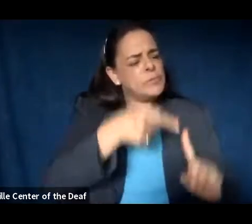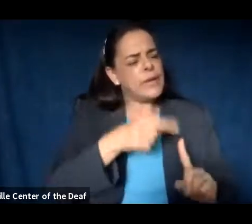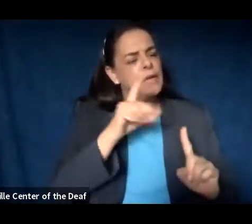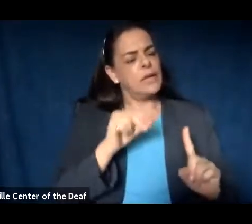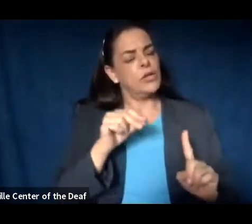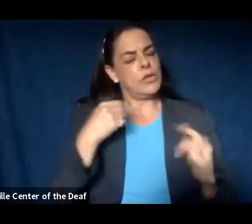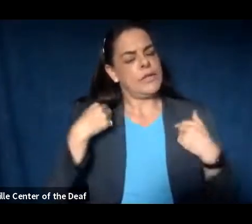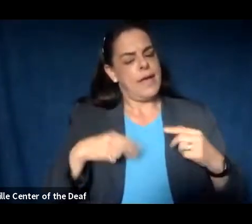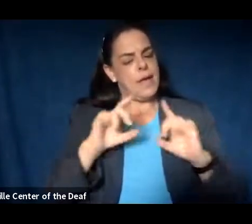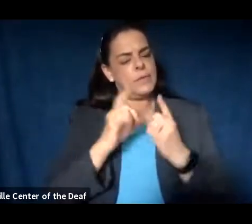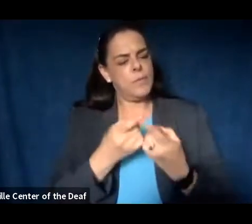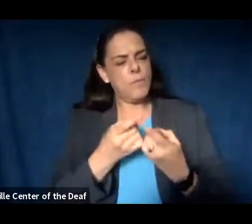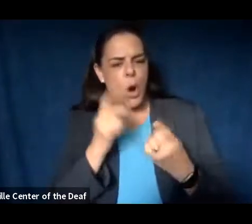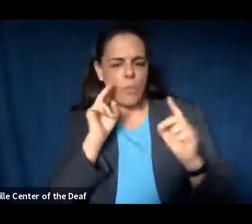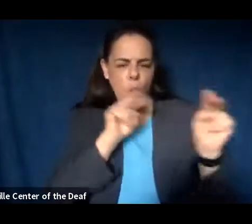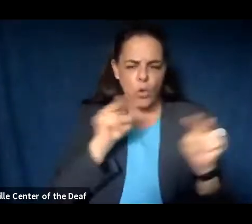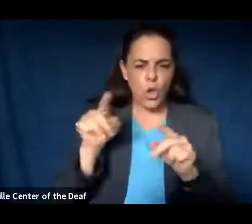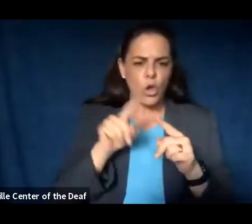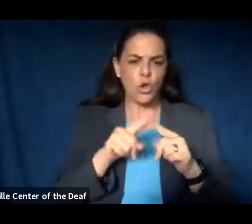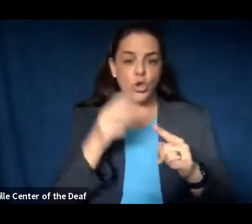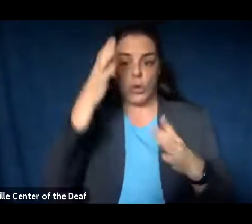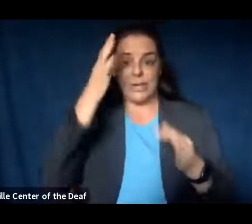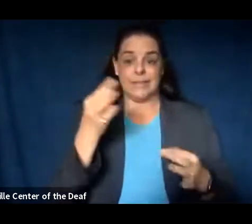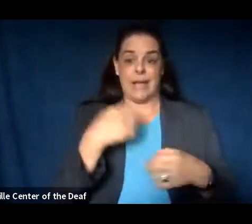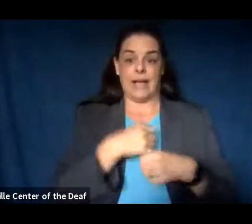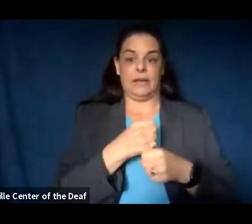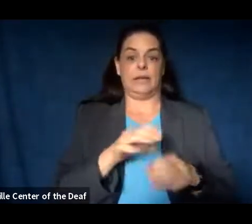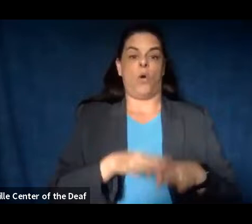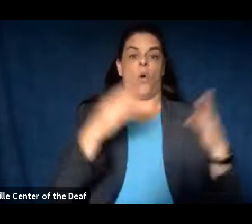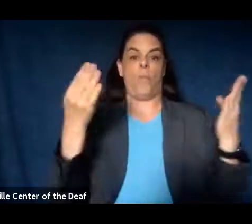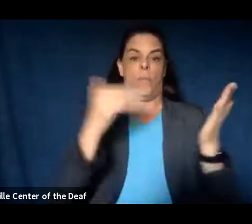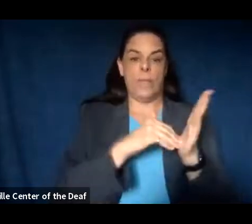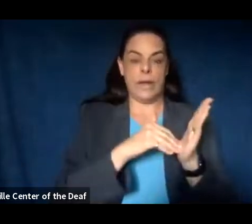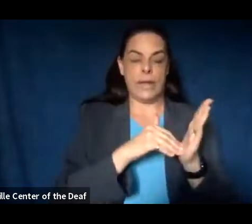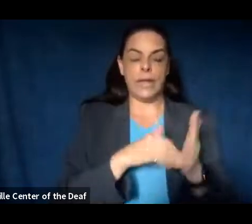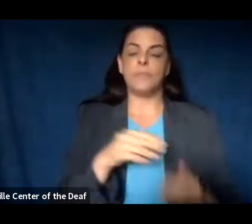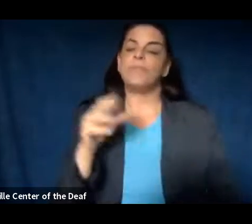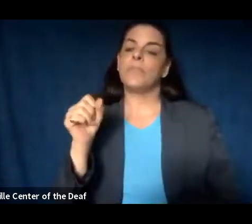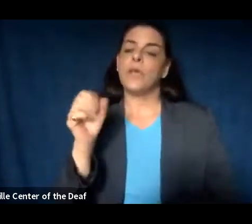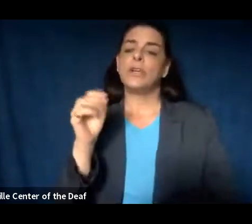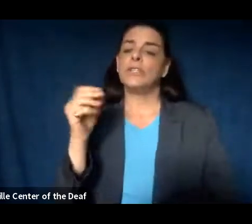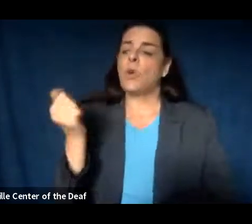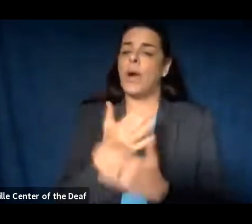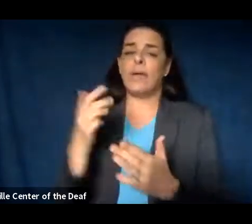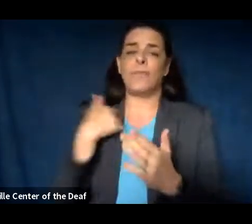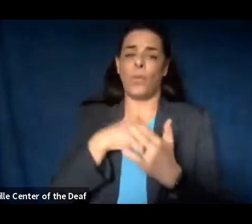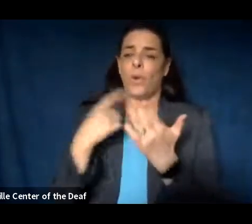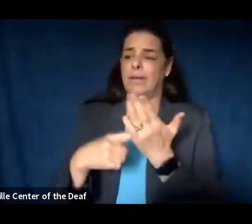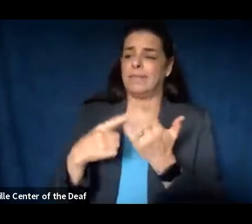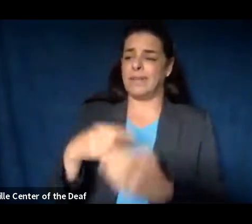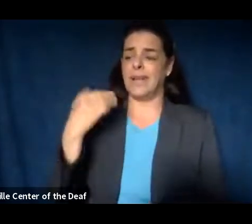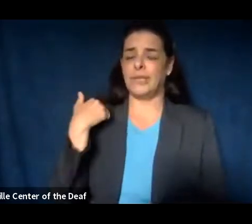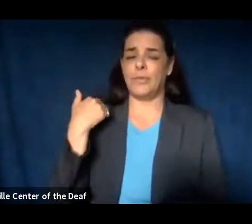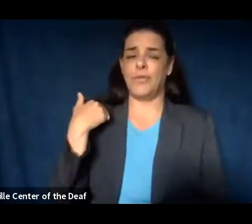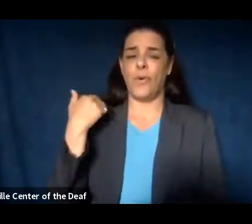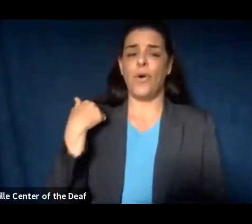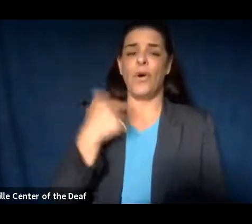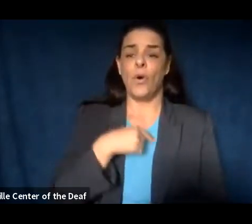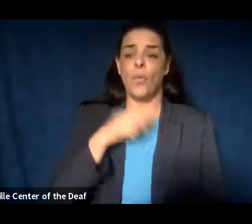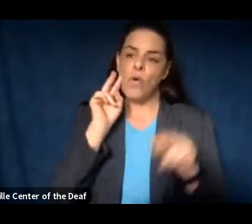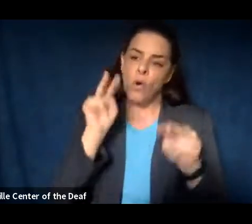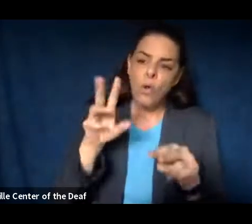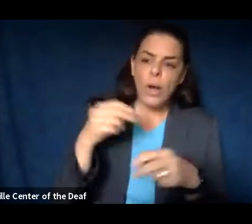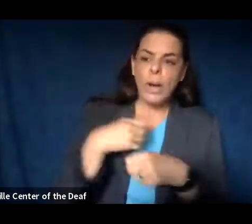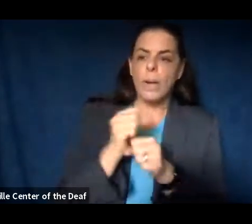to decide to reopen? So the things that we've been talking about, we're looking at and making